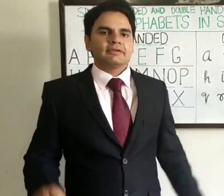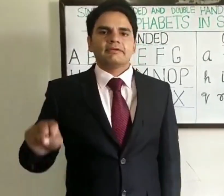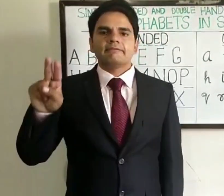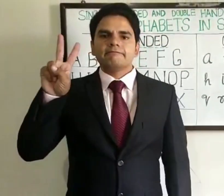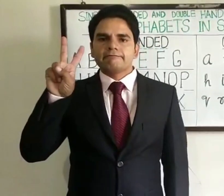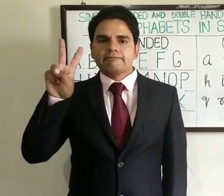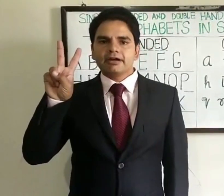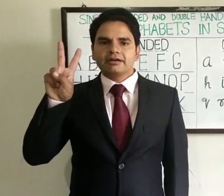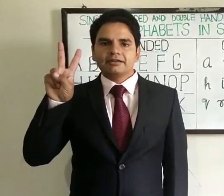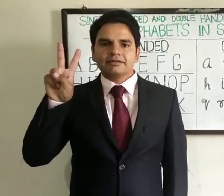V,